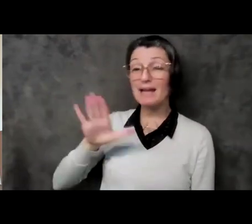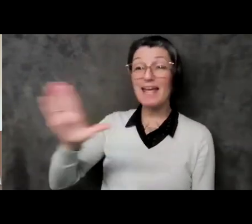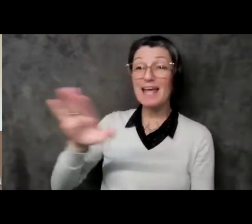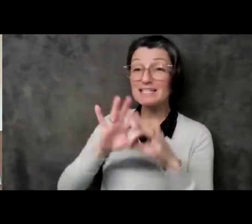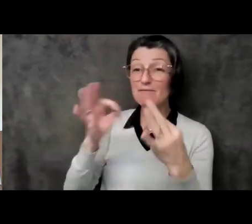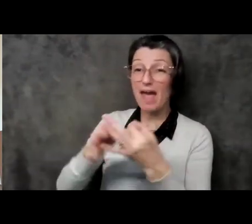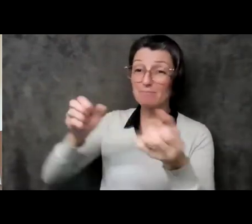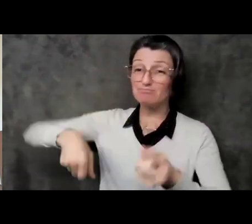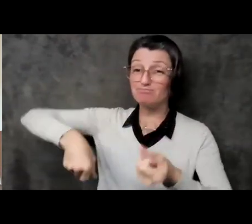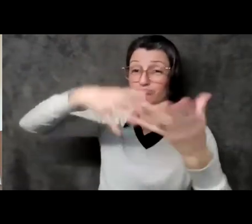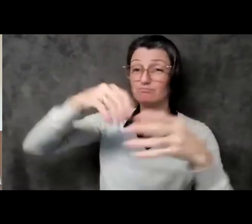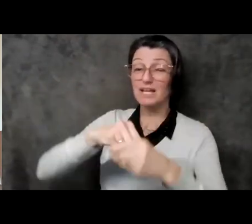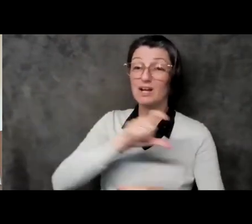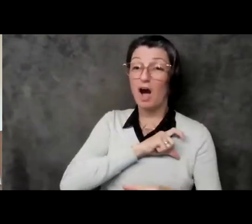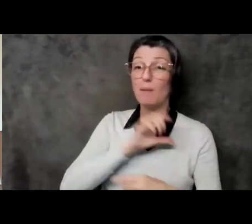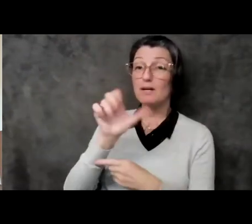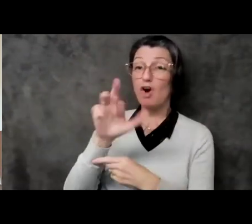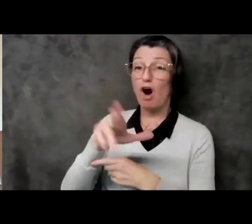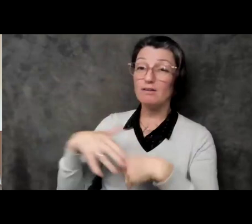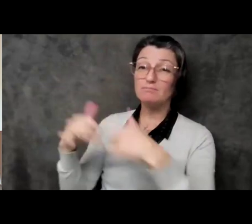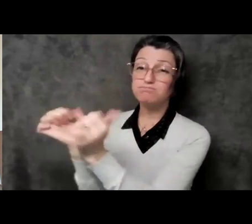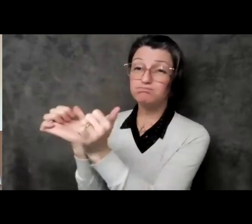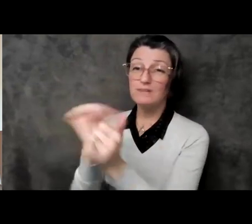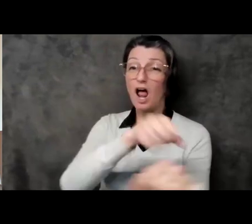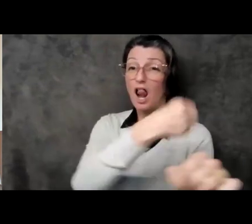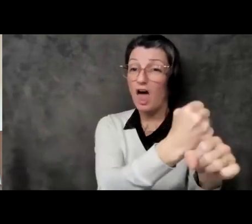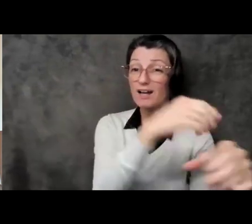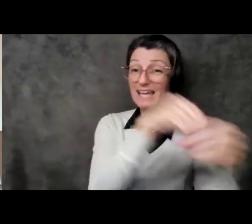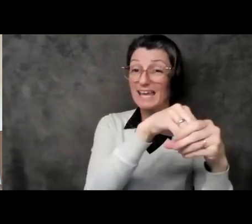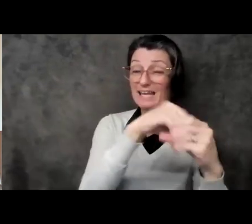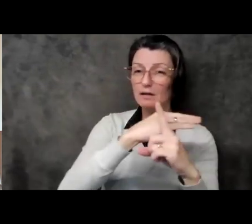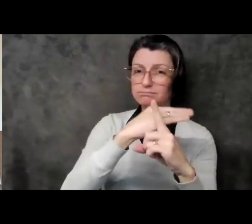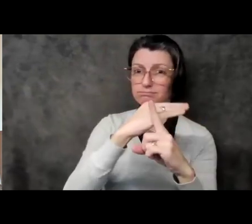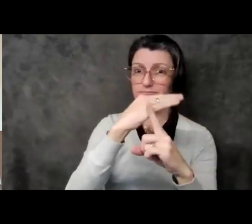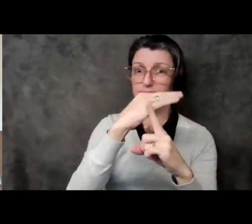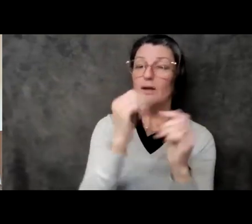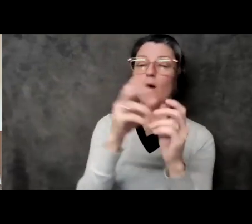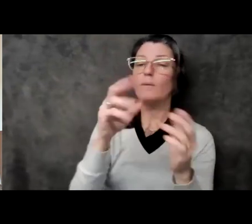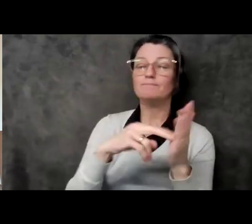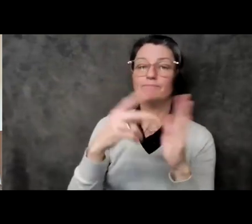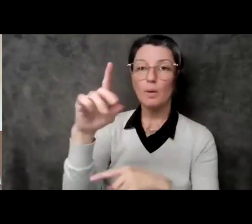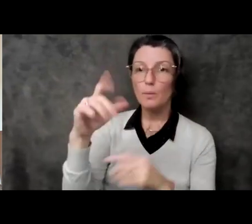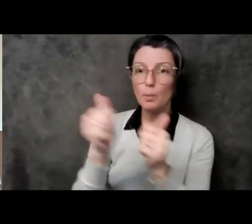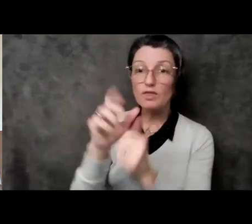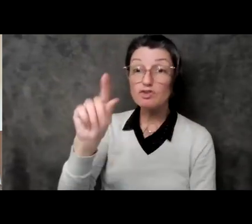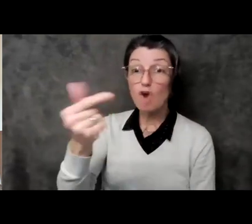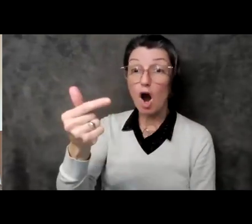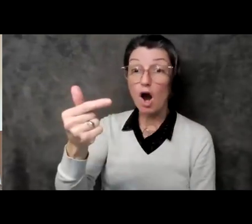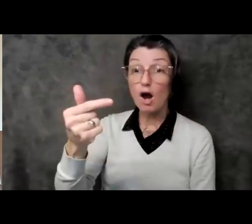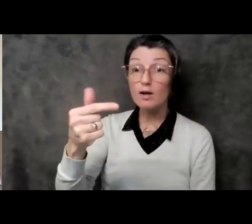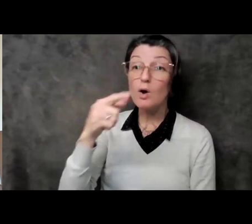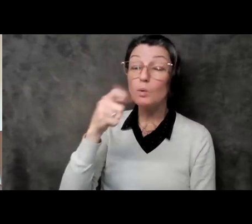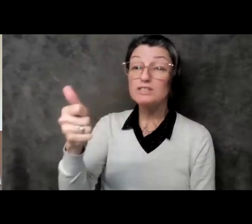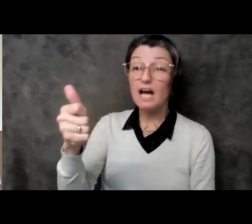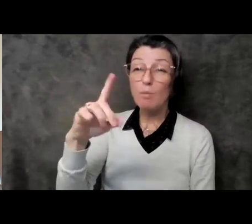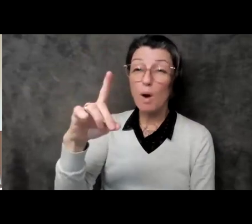the back of a squad car, handcuffed, locked inside with a 120-pound German Shepherd police dog that was ordered to attack.